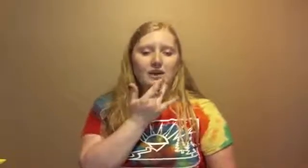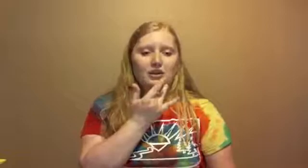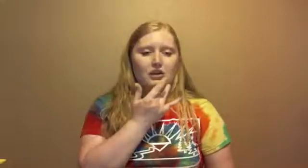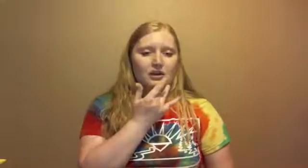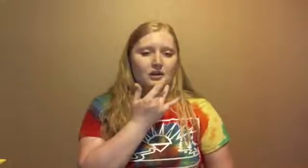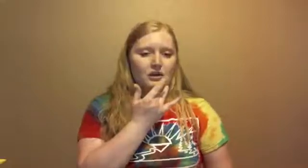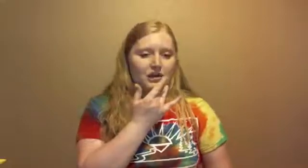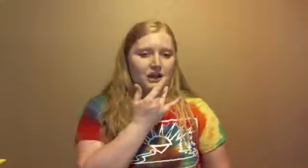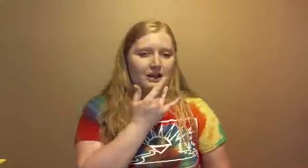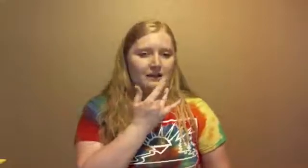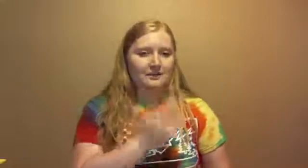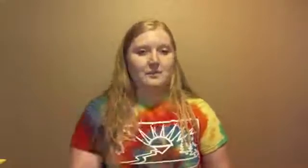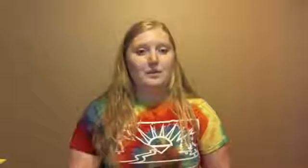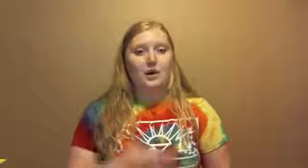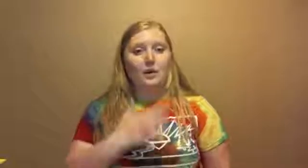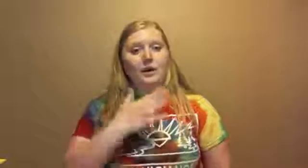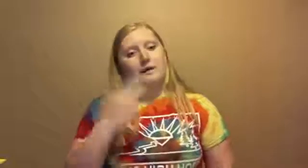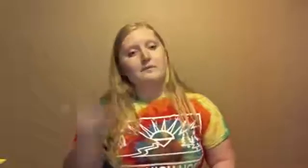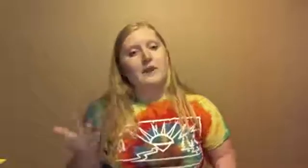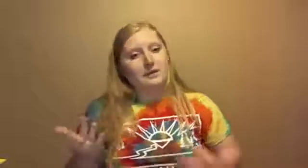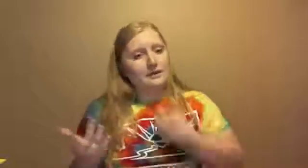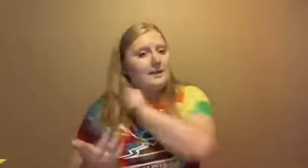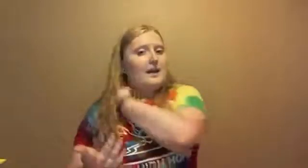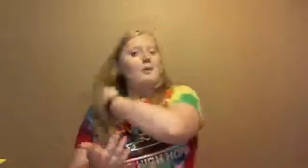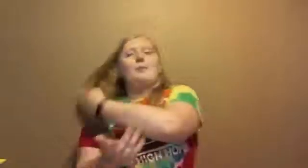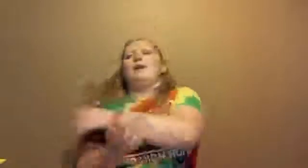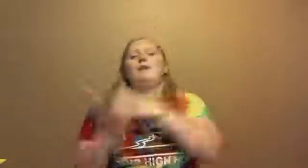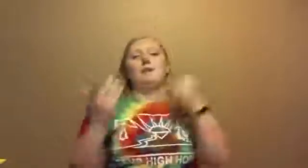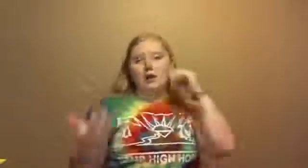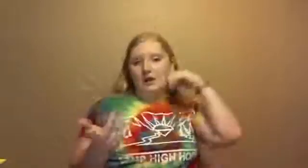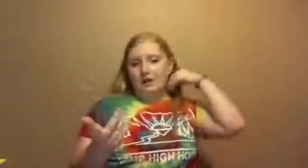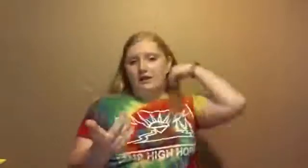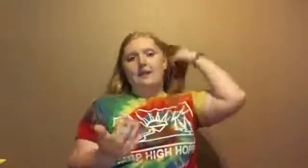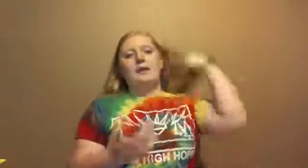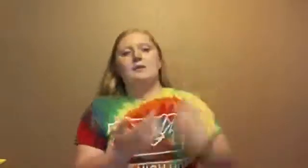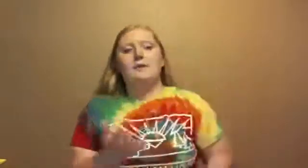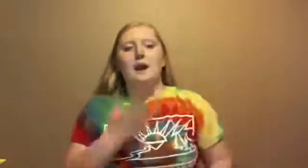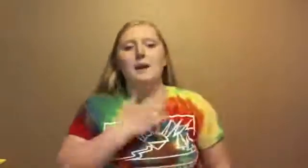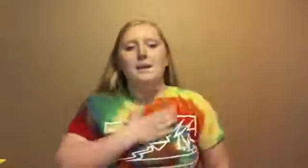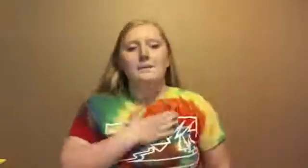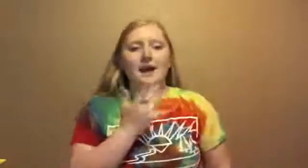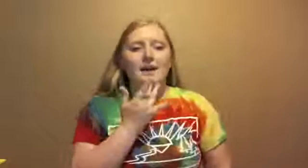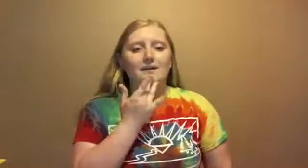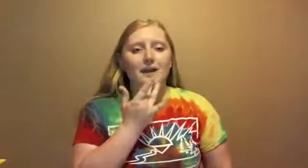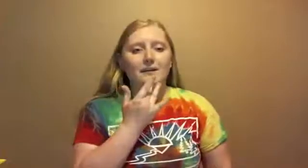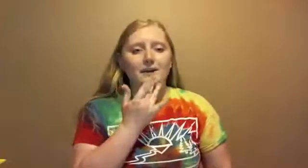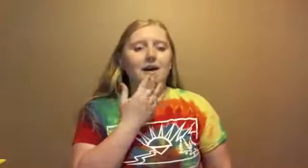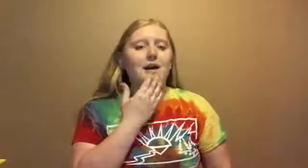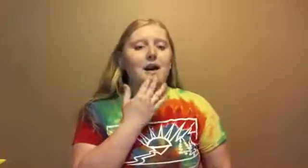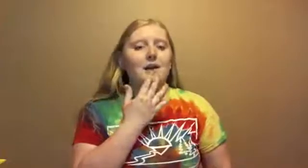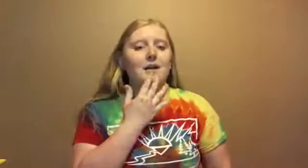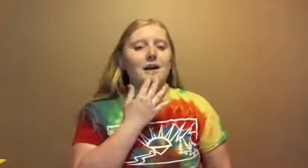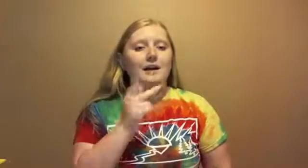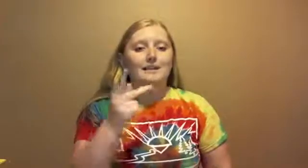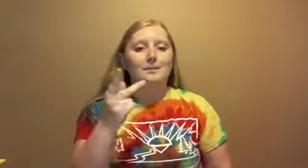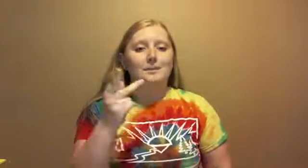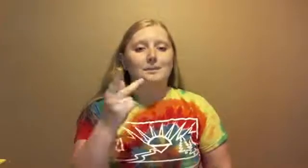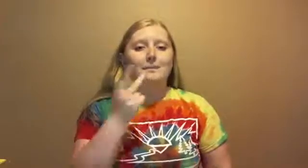touch your chin. So if I was to say what my favorite color is, I would say my favorite color is